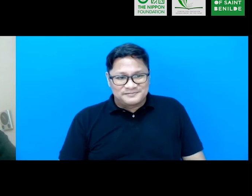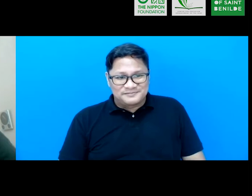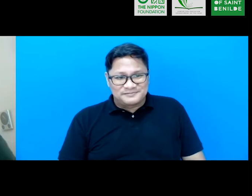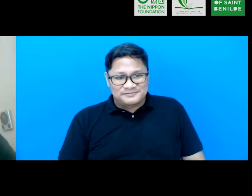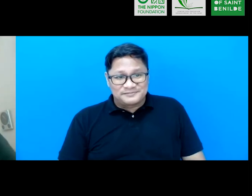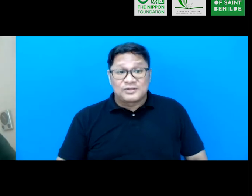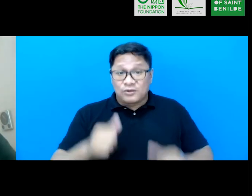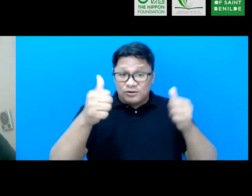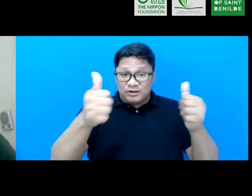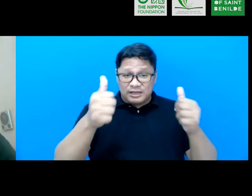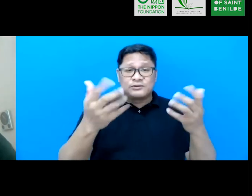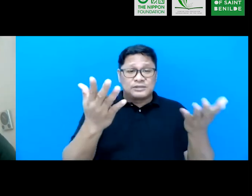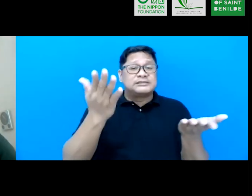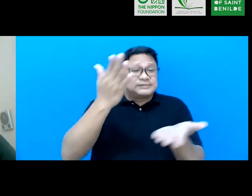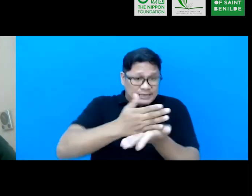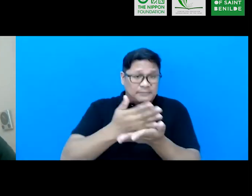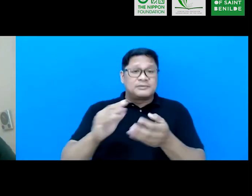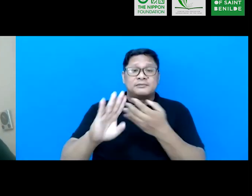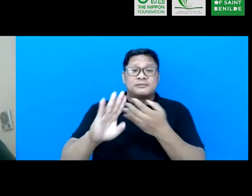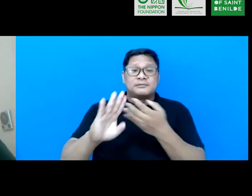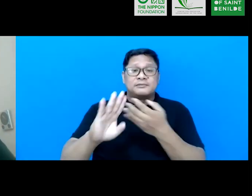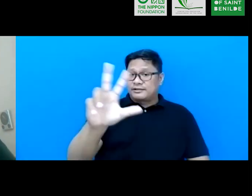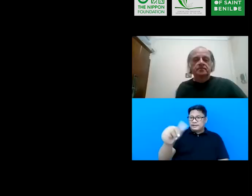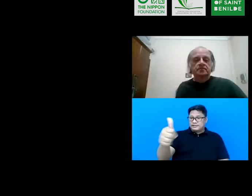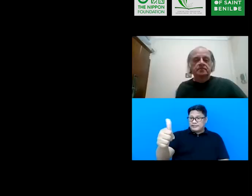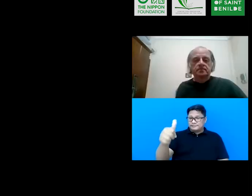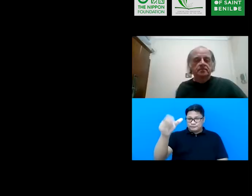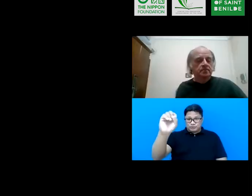Okay, so let's stop for now, come back at 3:10.